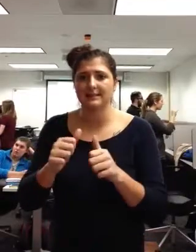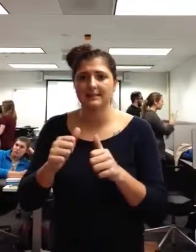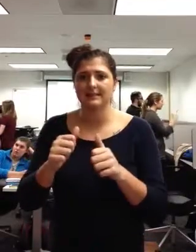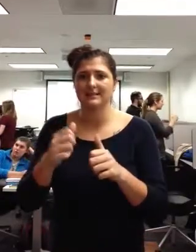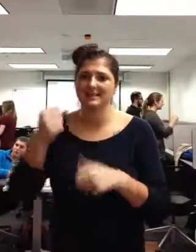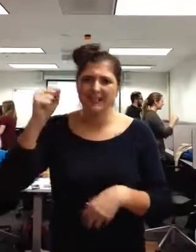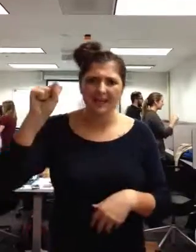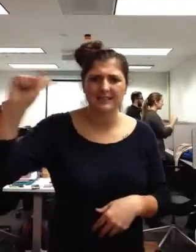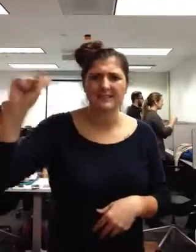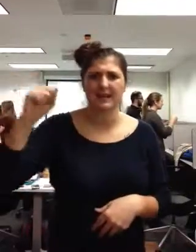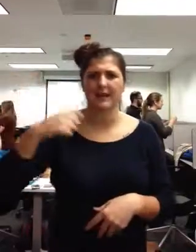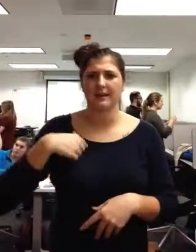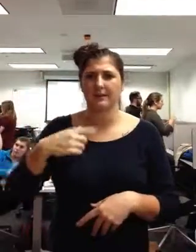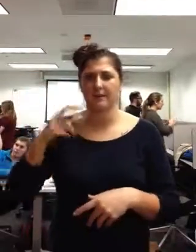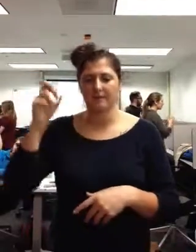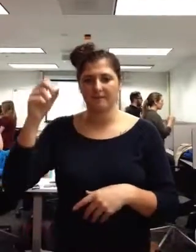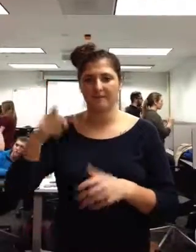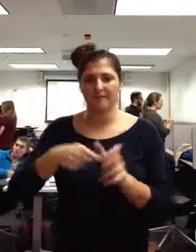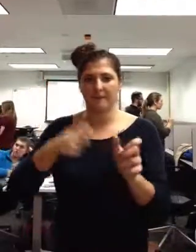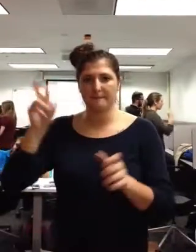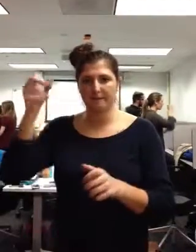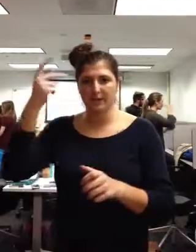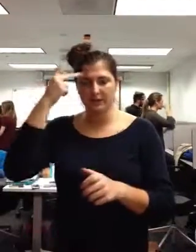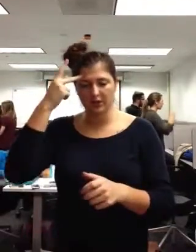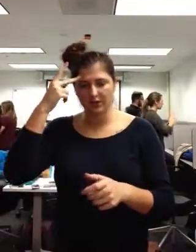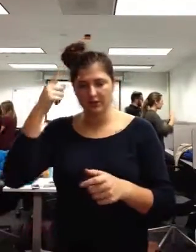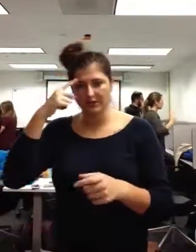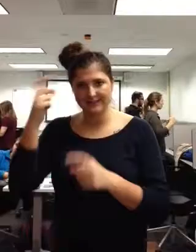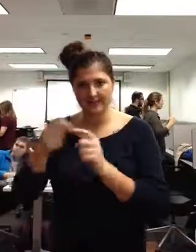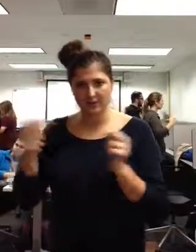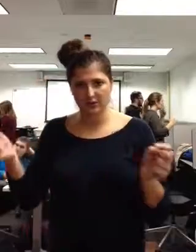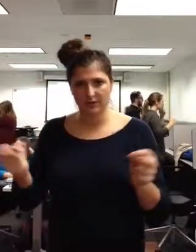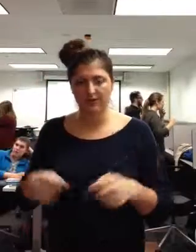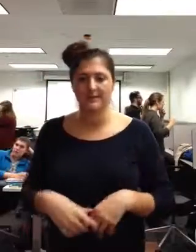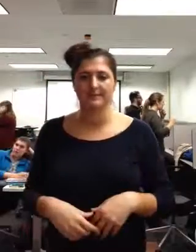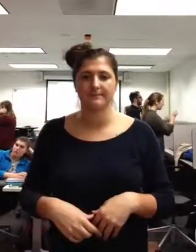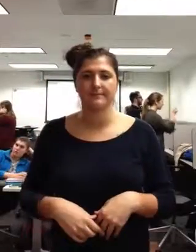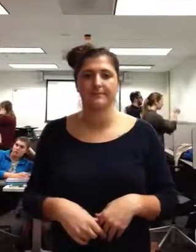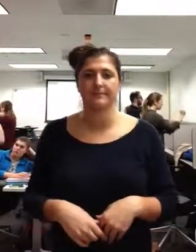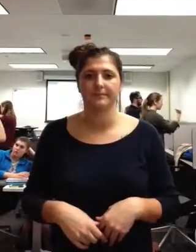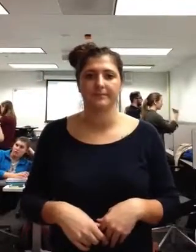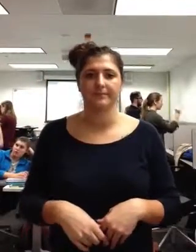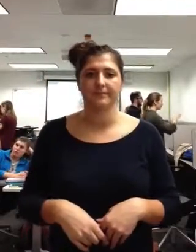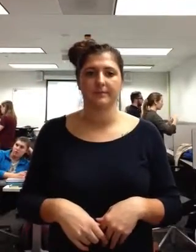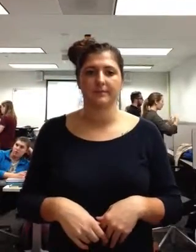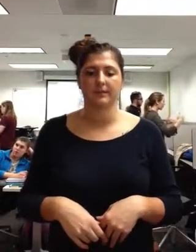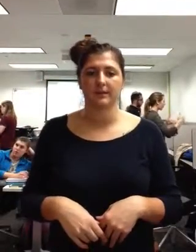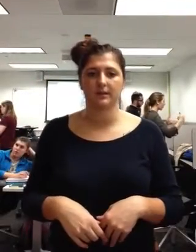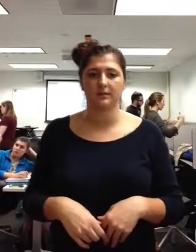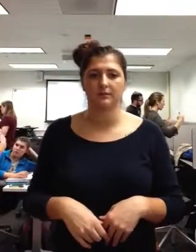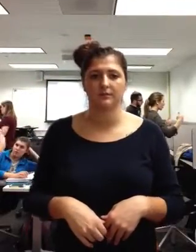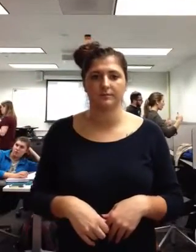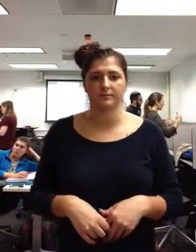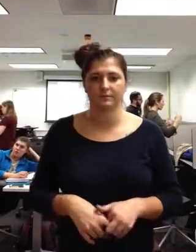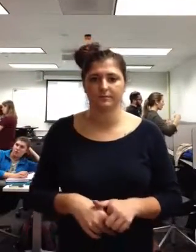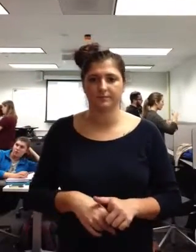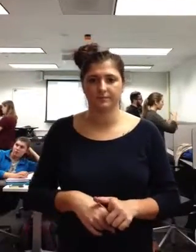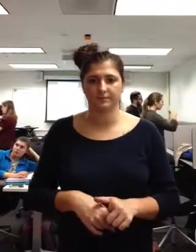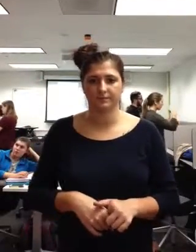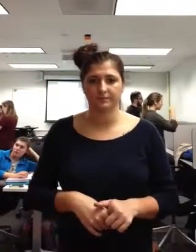political disagreements. The interracial civil rights coalition, meanwhile, broke up in the face of militant black power in the mid